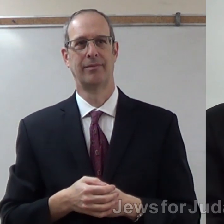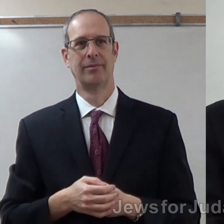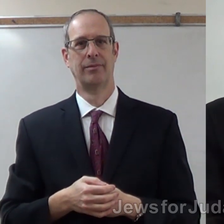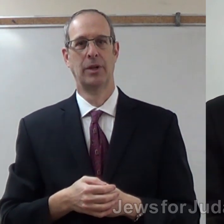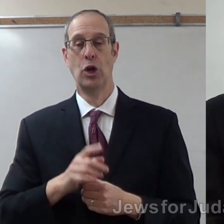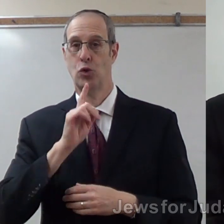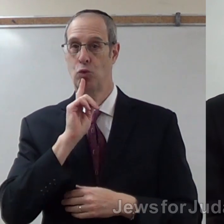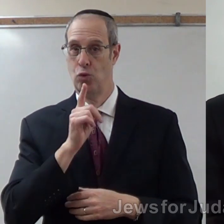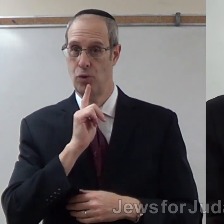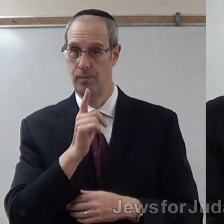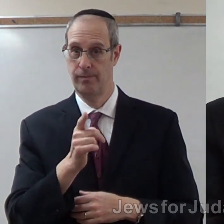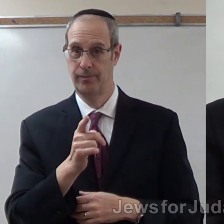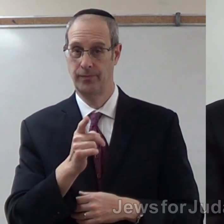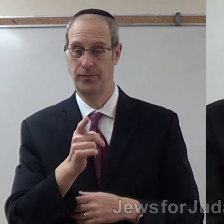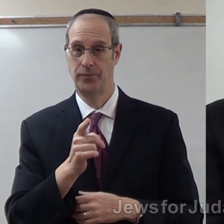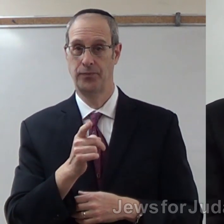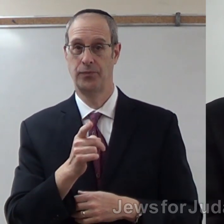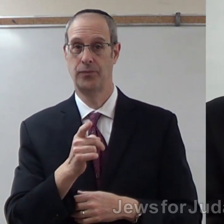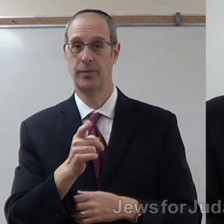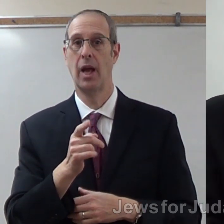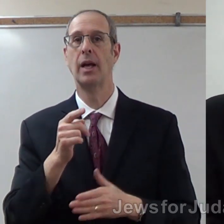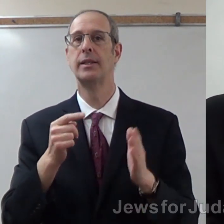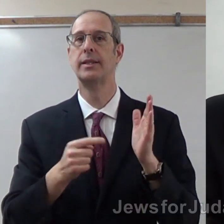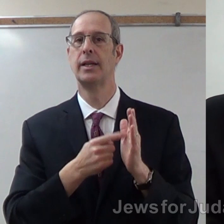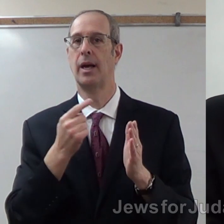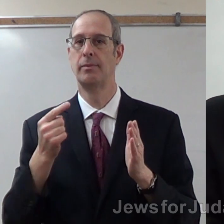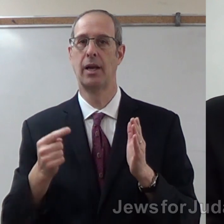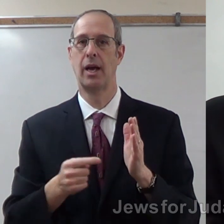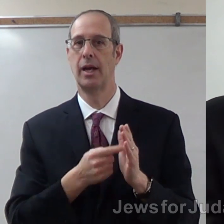Now, the truth is that